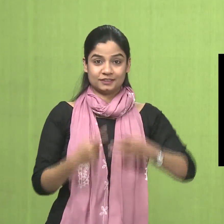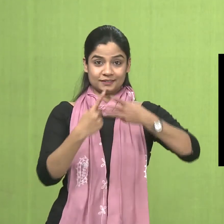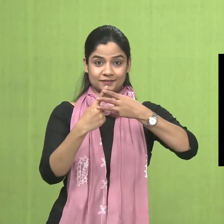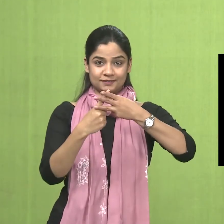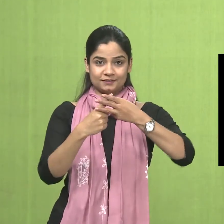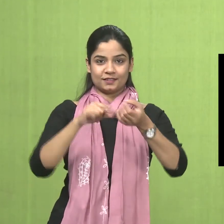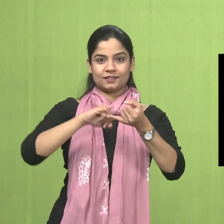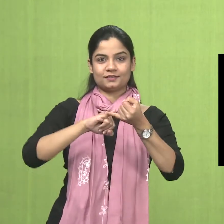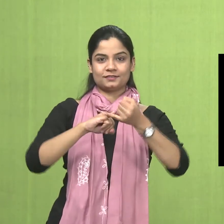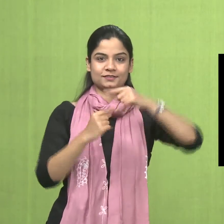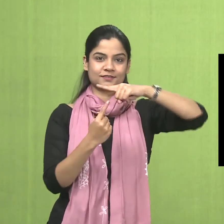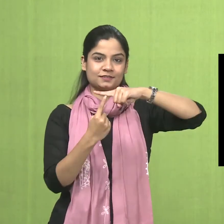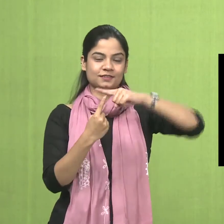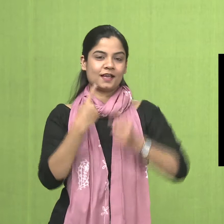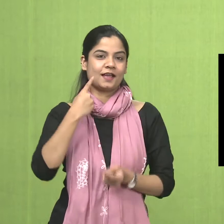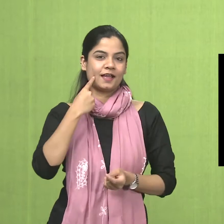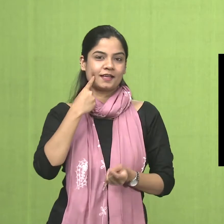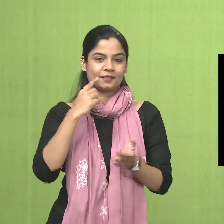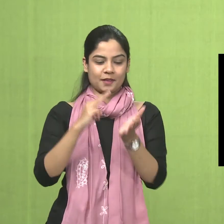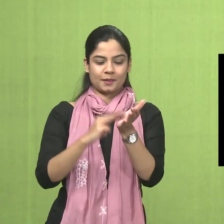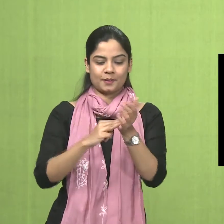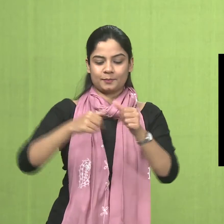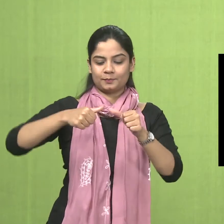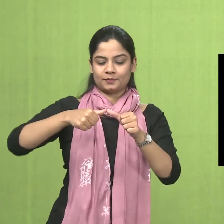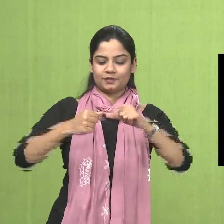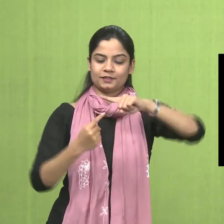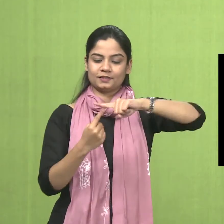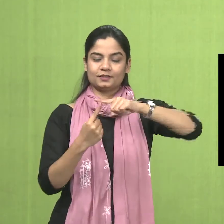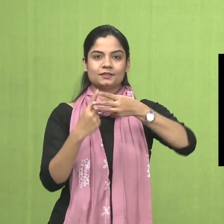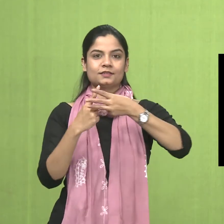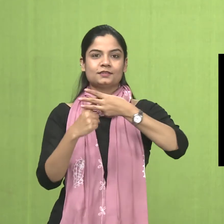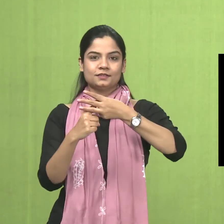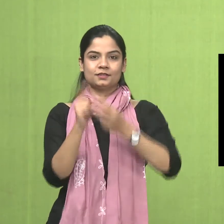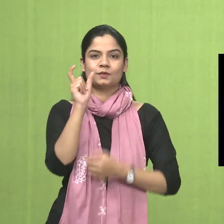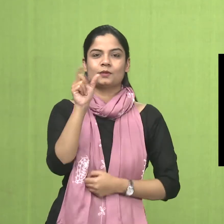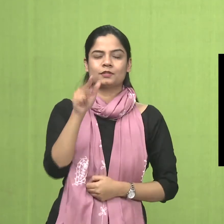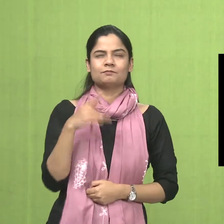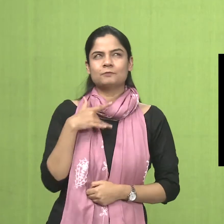Estimate, an approximation, calculation or a judgment of value.